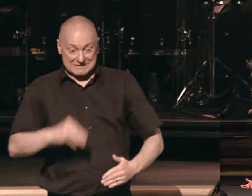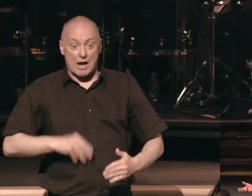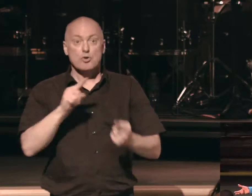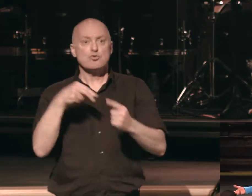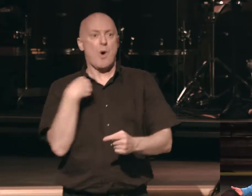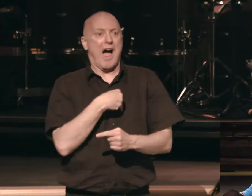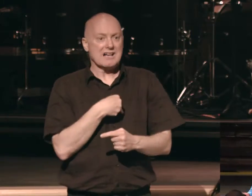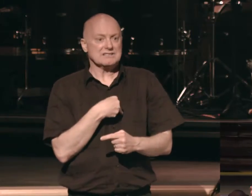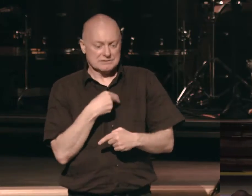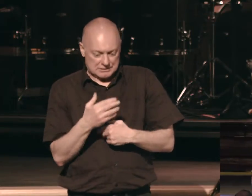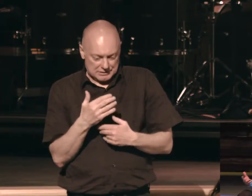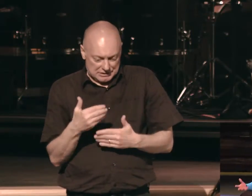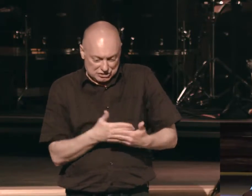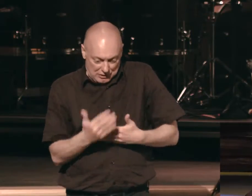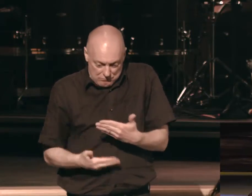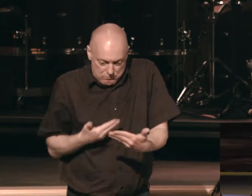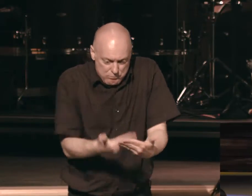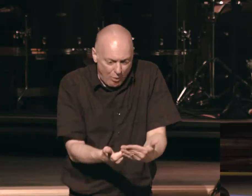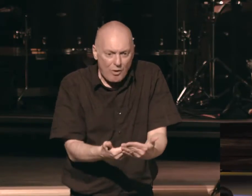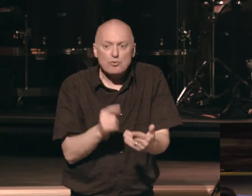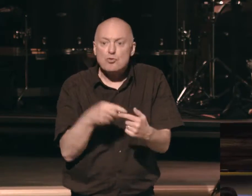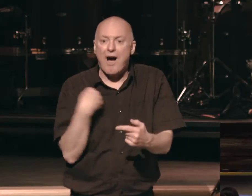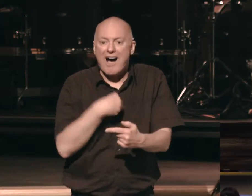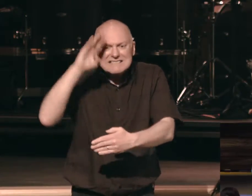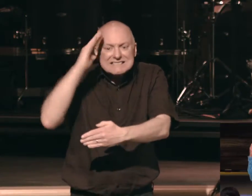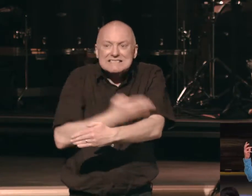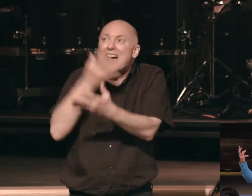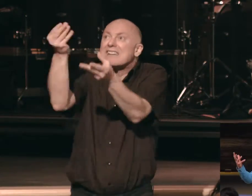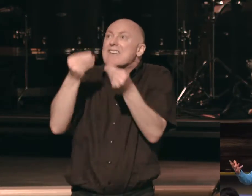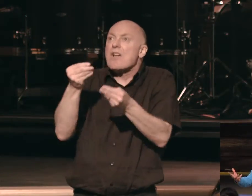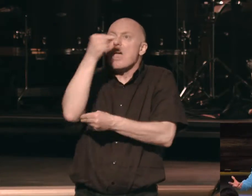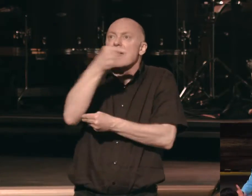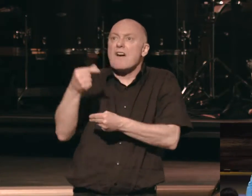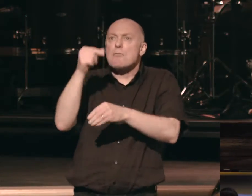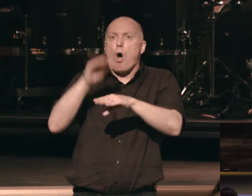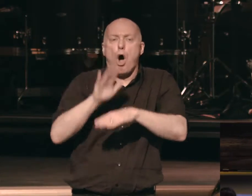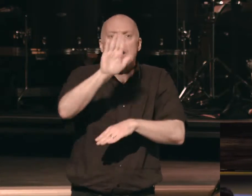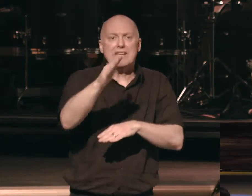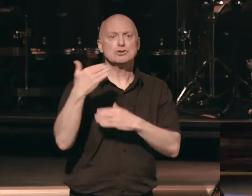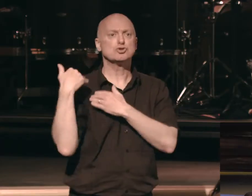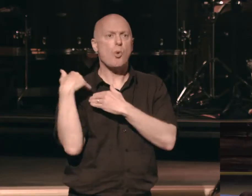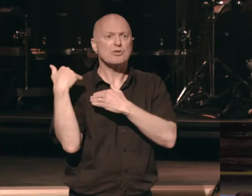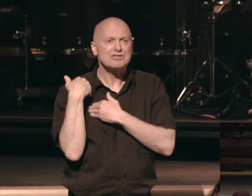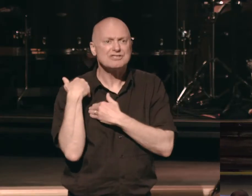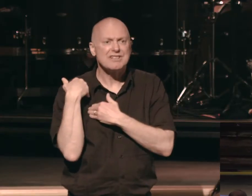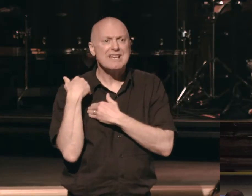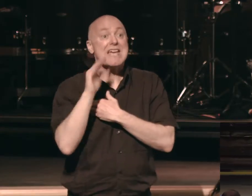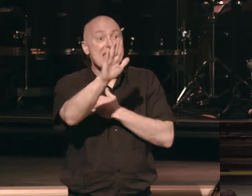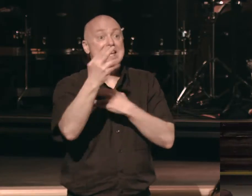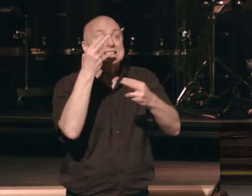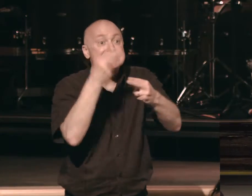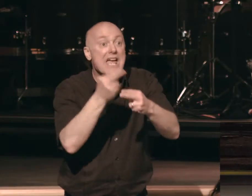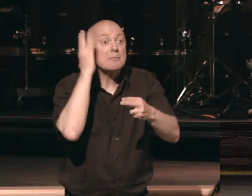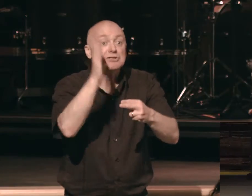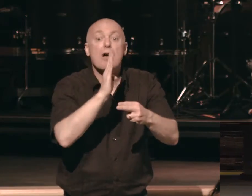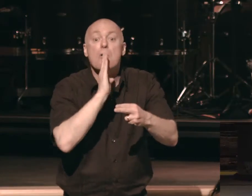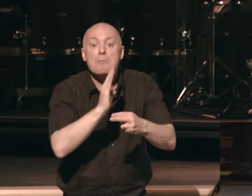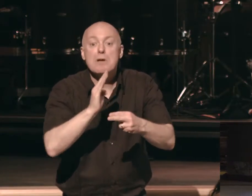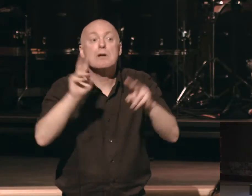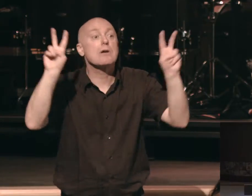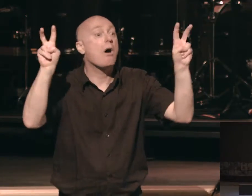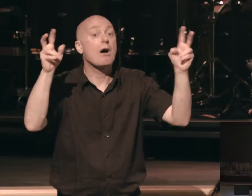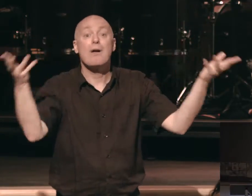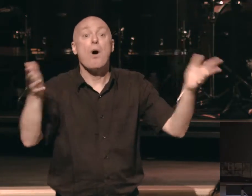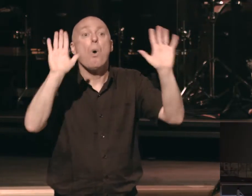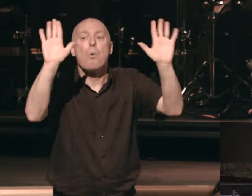the Messiah. For to us a child is born, to us a son is given. The government shall be upon his shoulders, and his